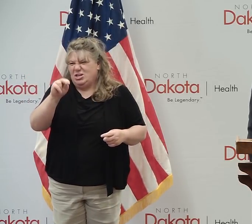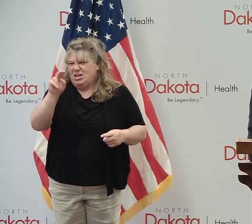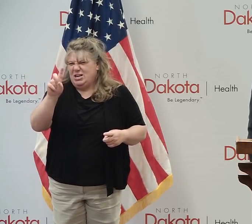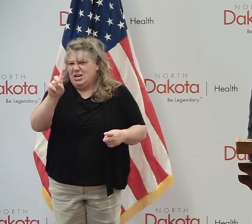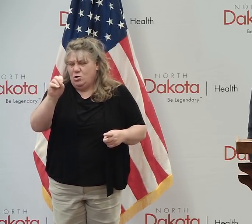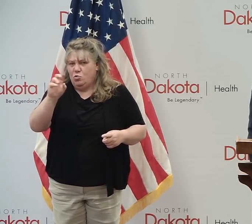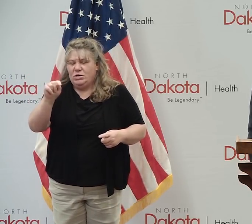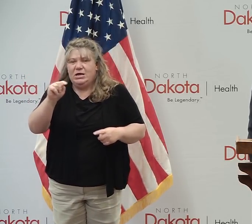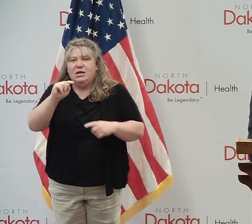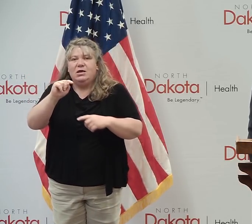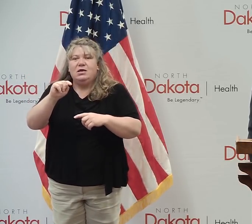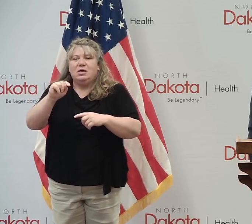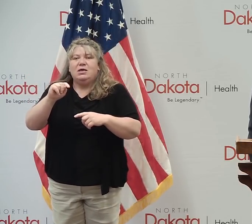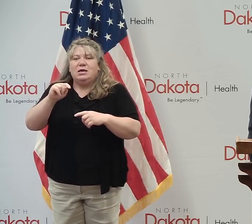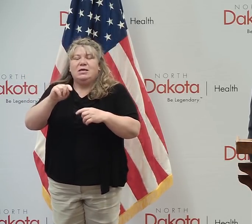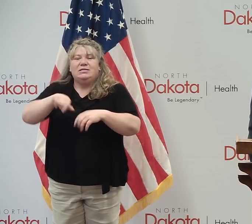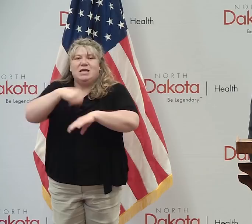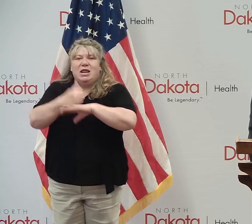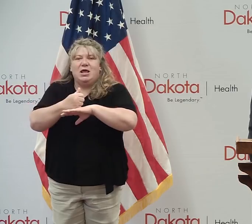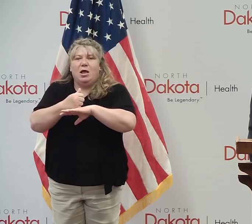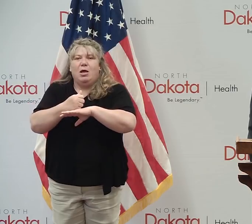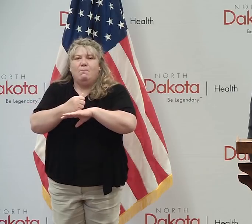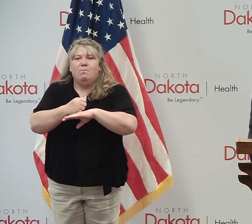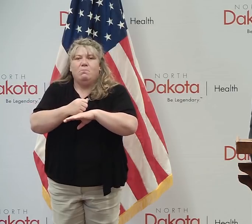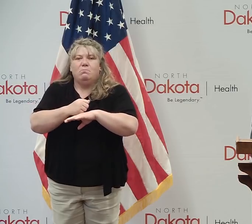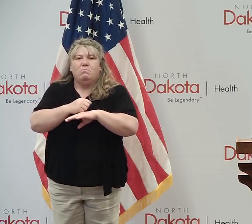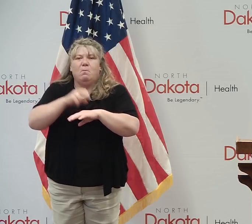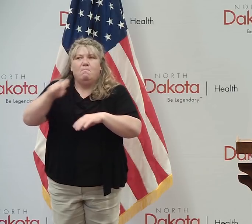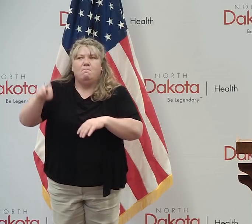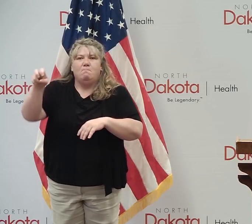up going mobile sites to help